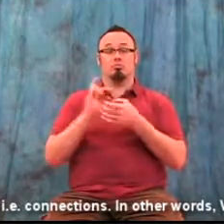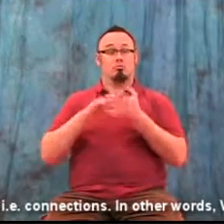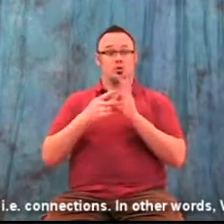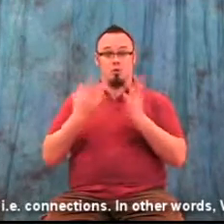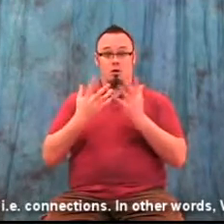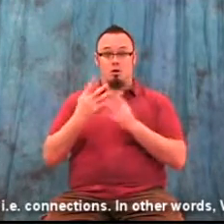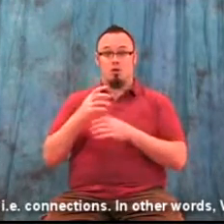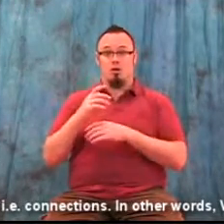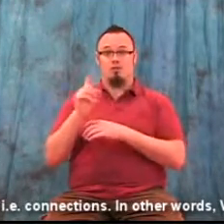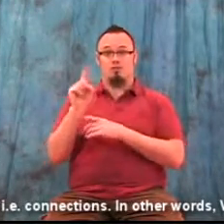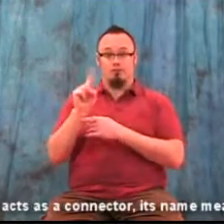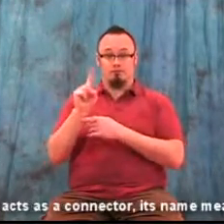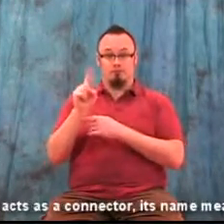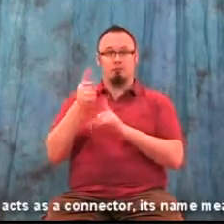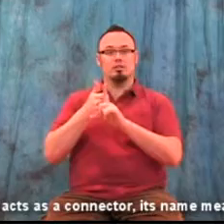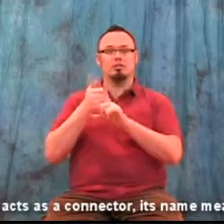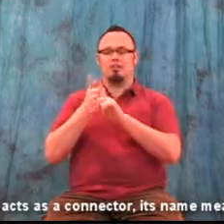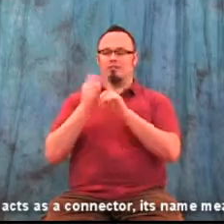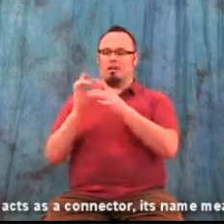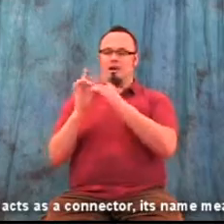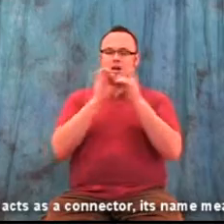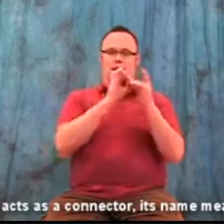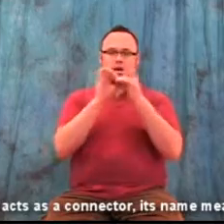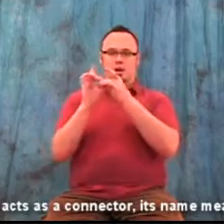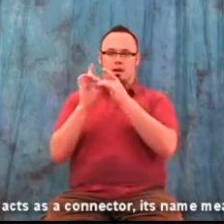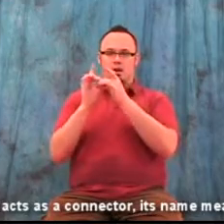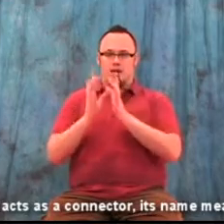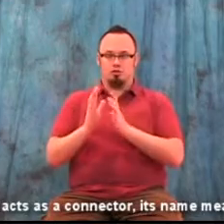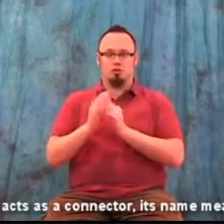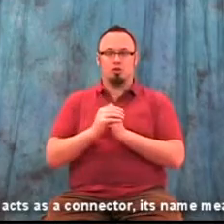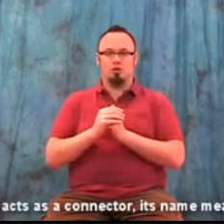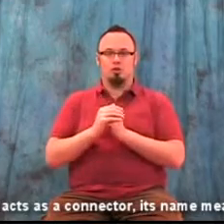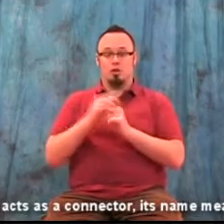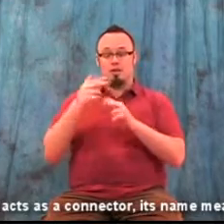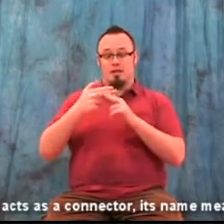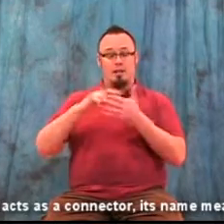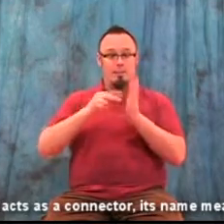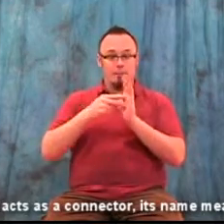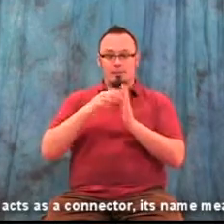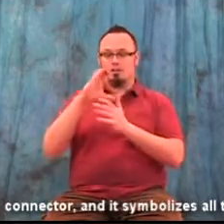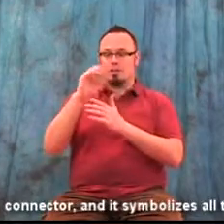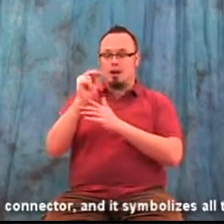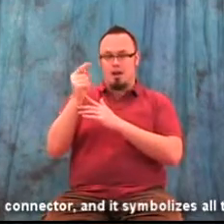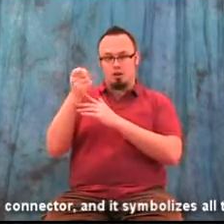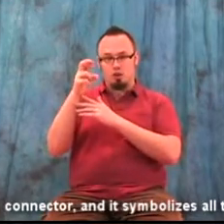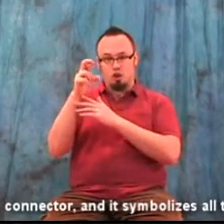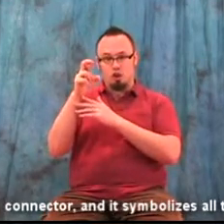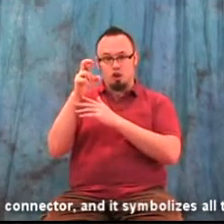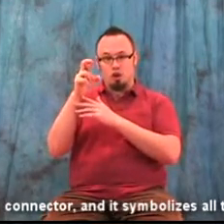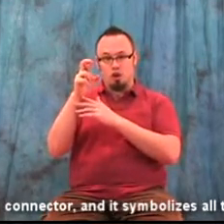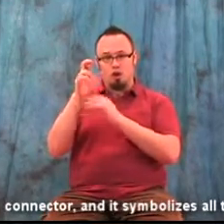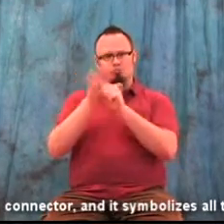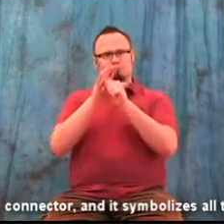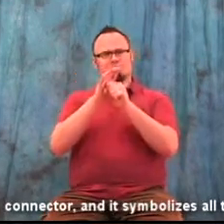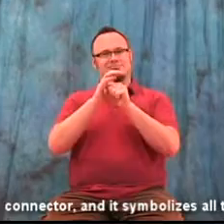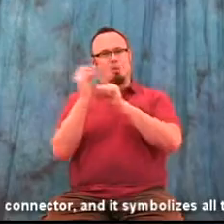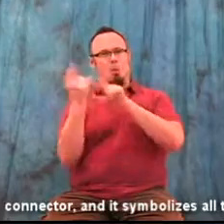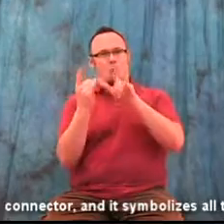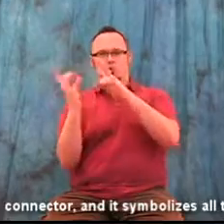words, Vav acts as a connector. Its name means connector, and it symbolizes all the